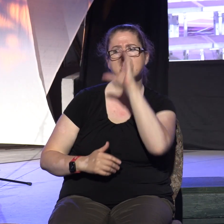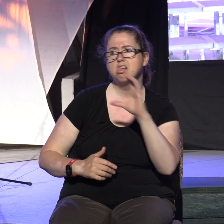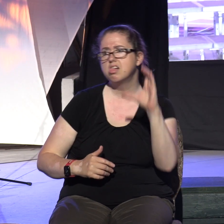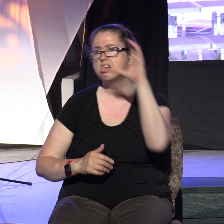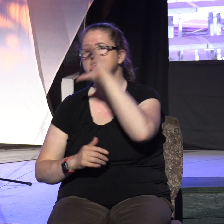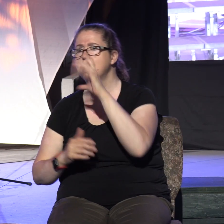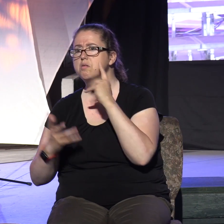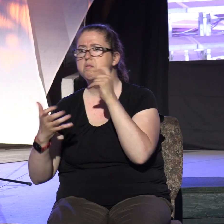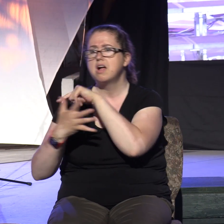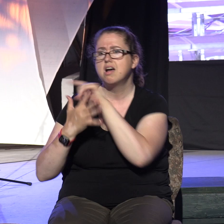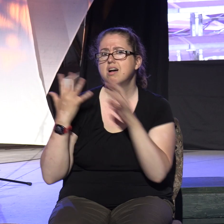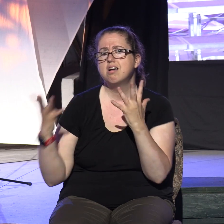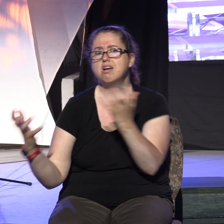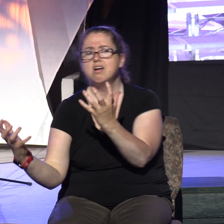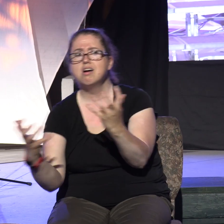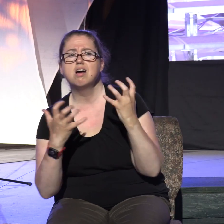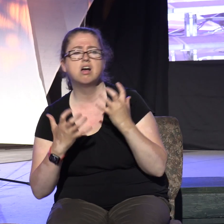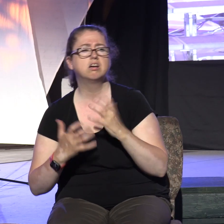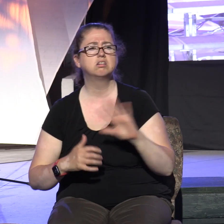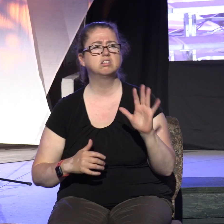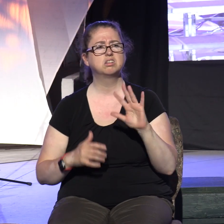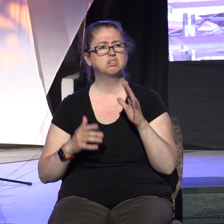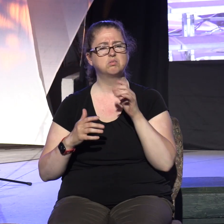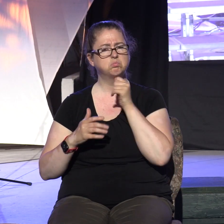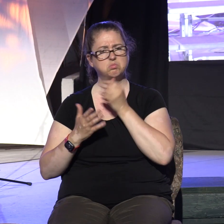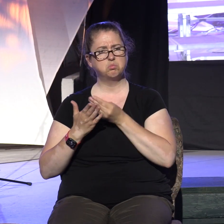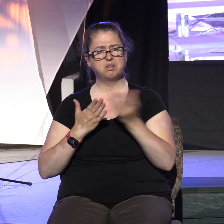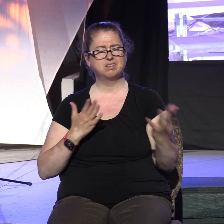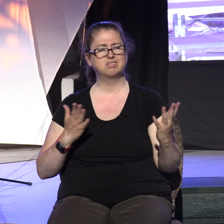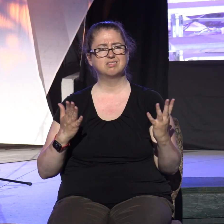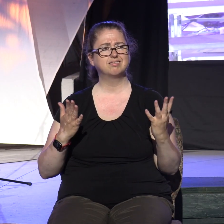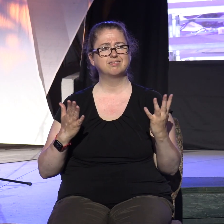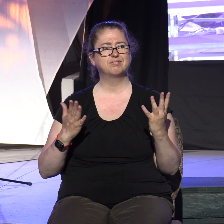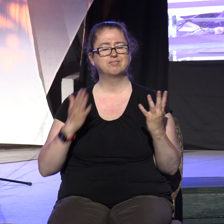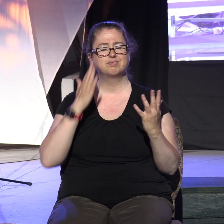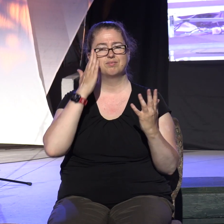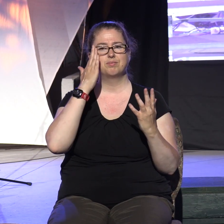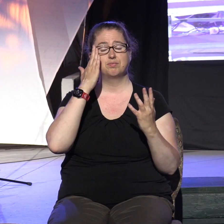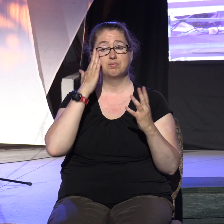life. And this is that period when you begin to